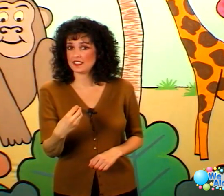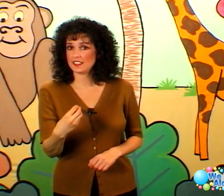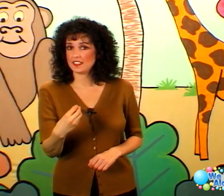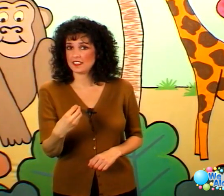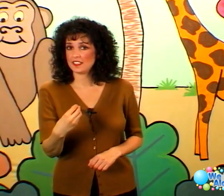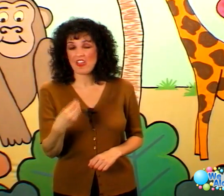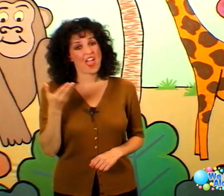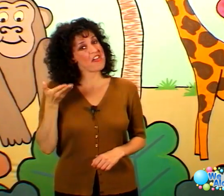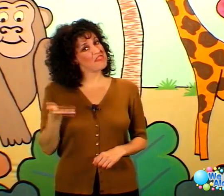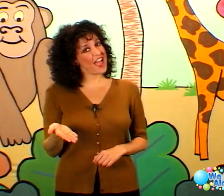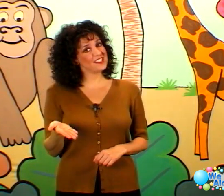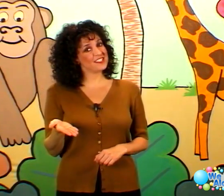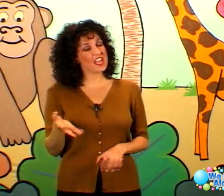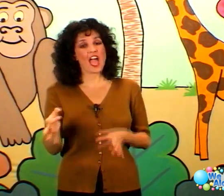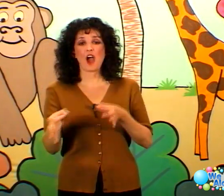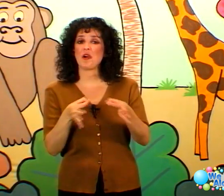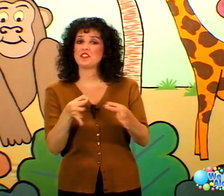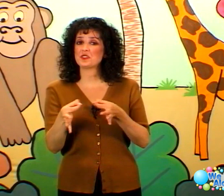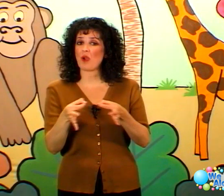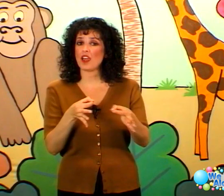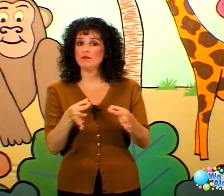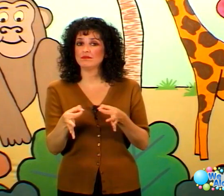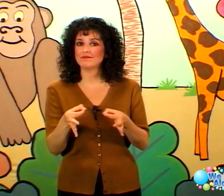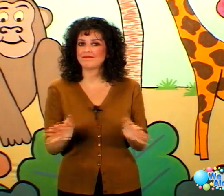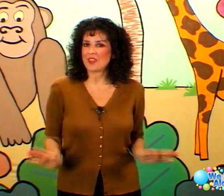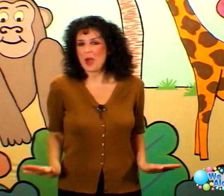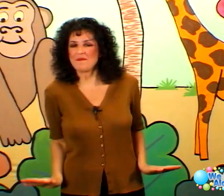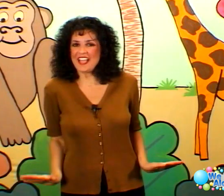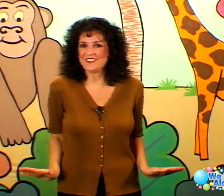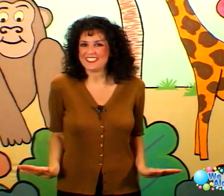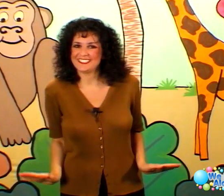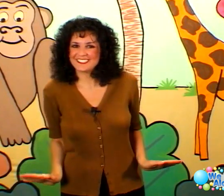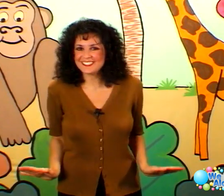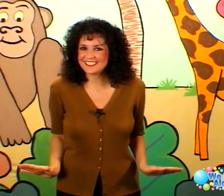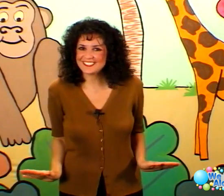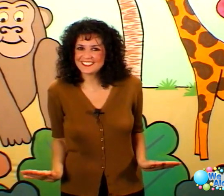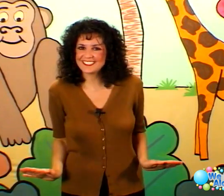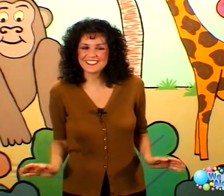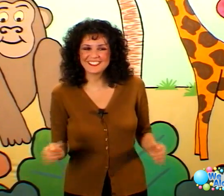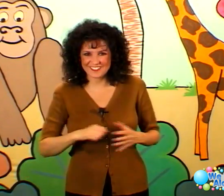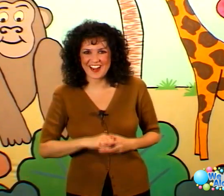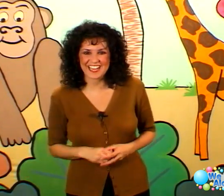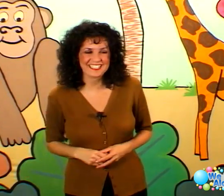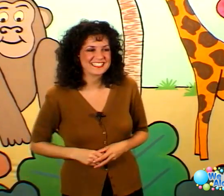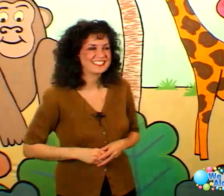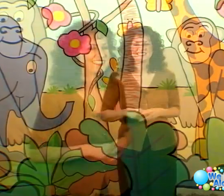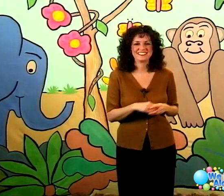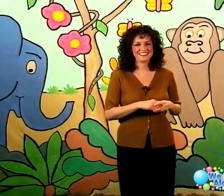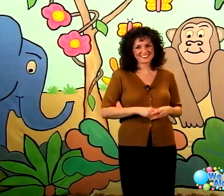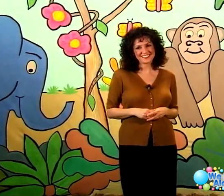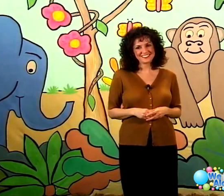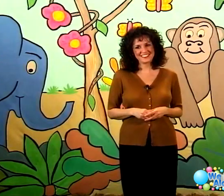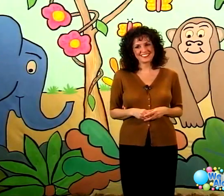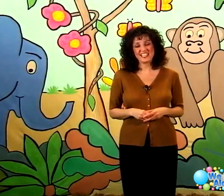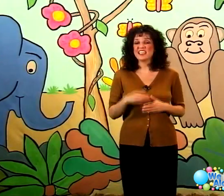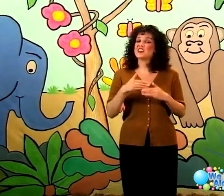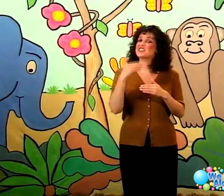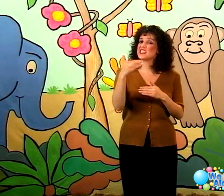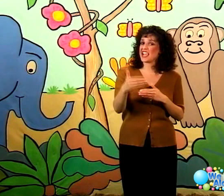And that's how I describe a penguin. Great. Here's the next